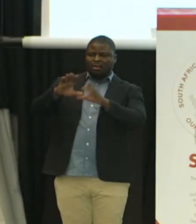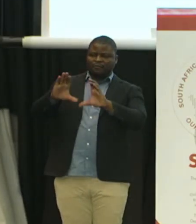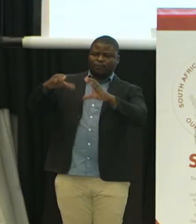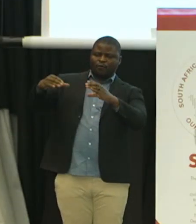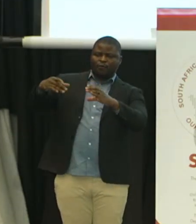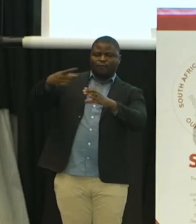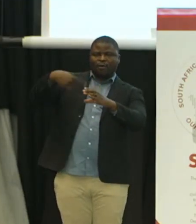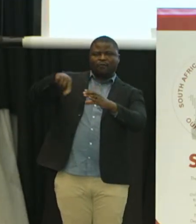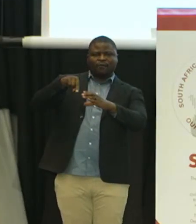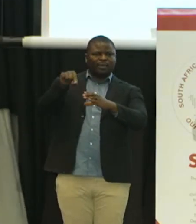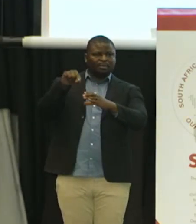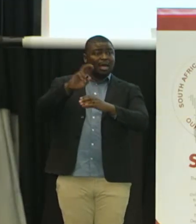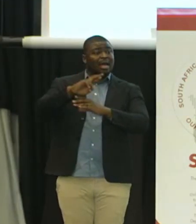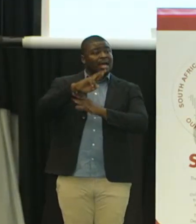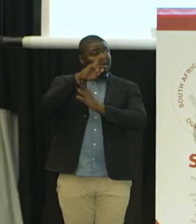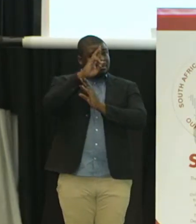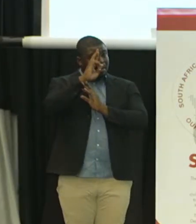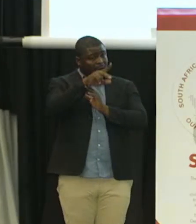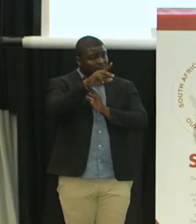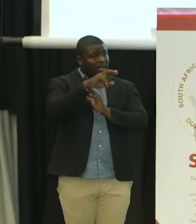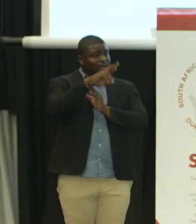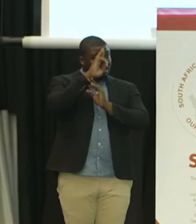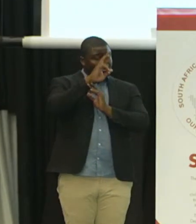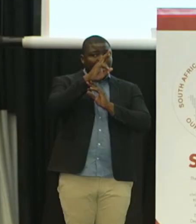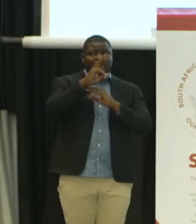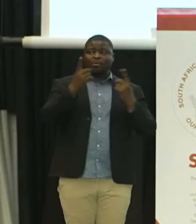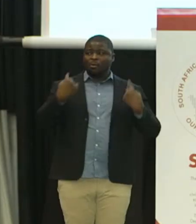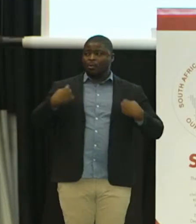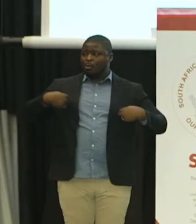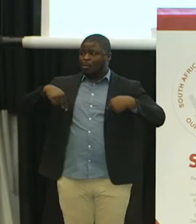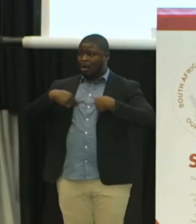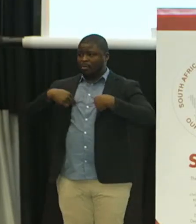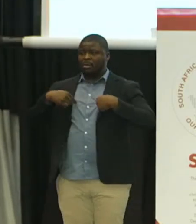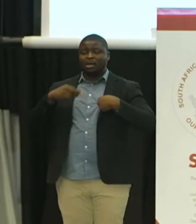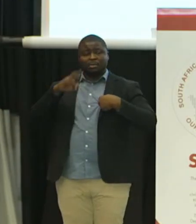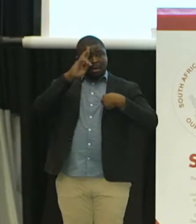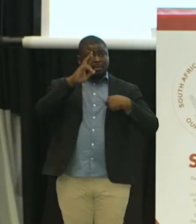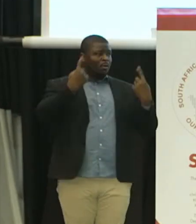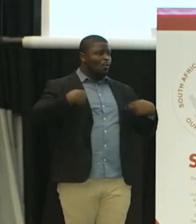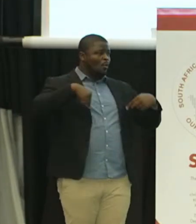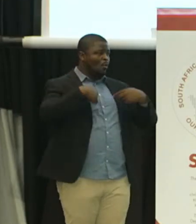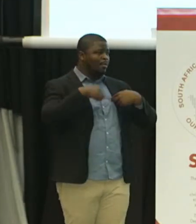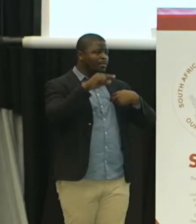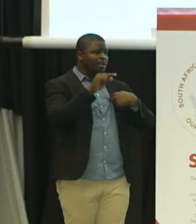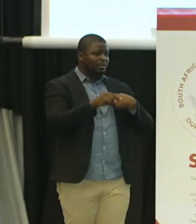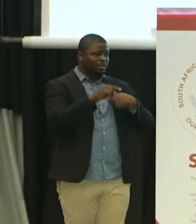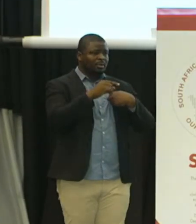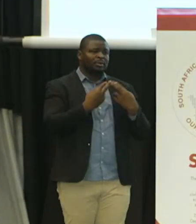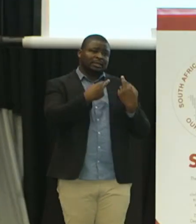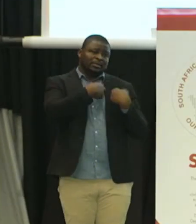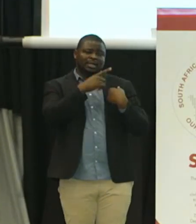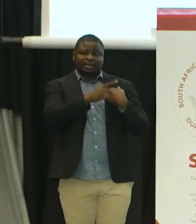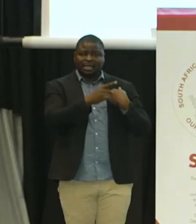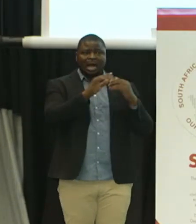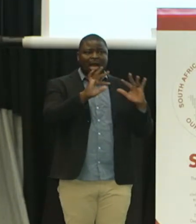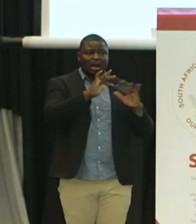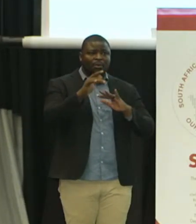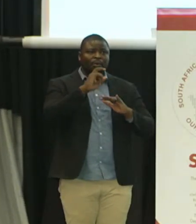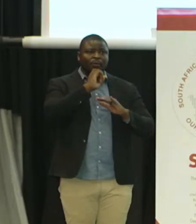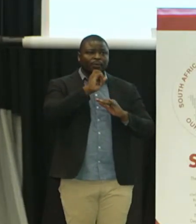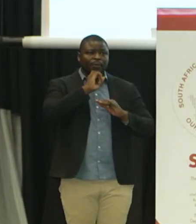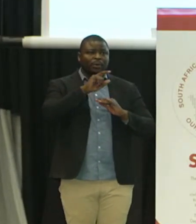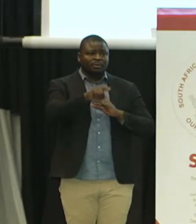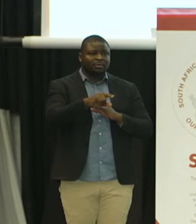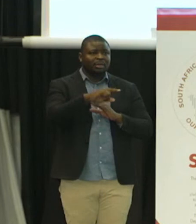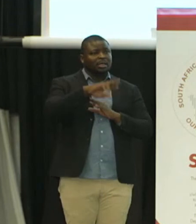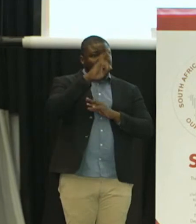responsibilities as implementers, as service providers, to use this particular data to